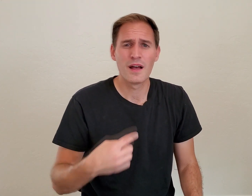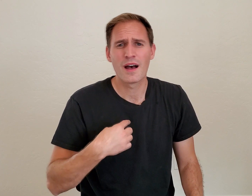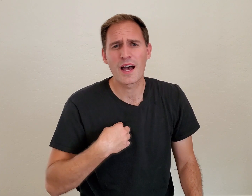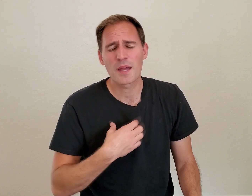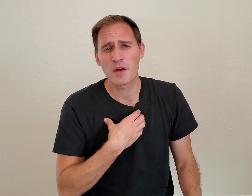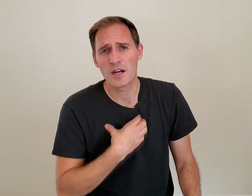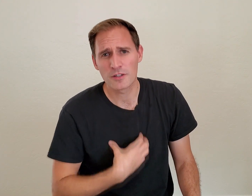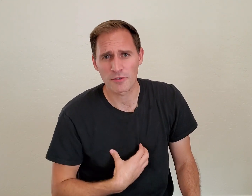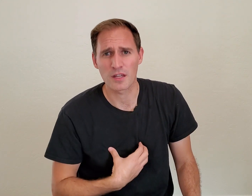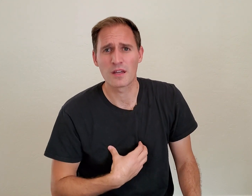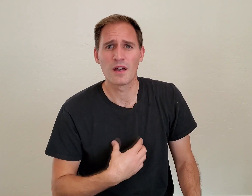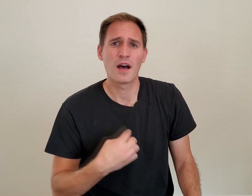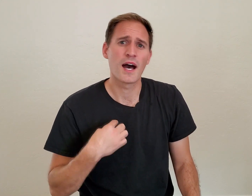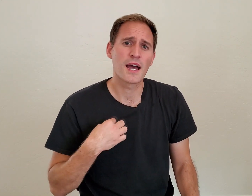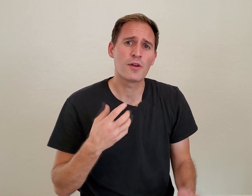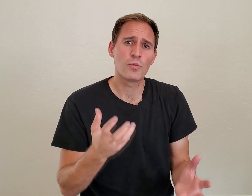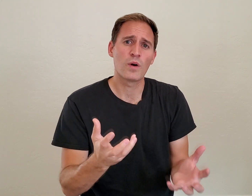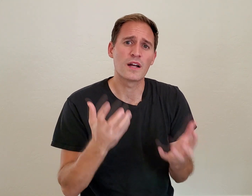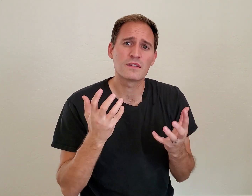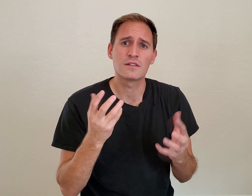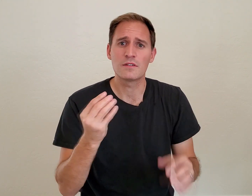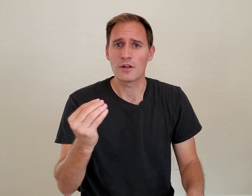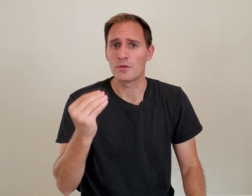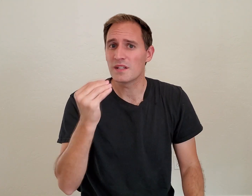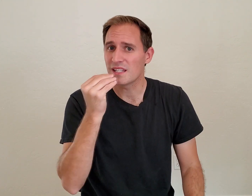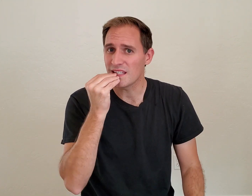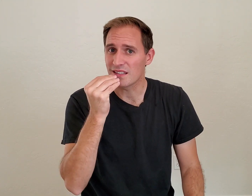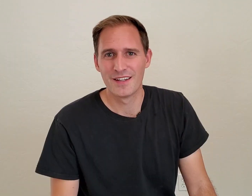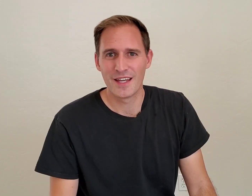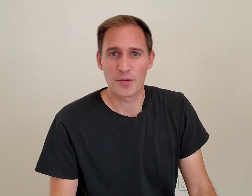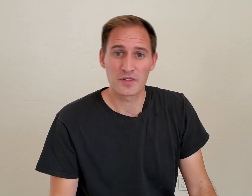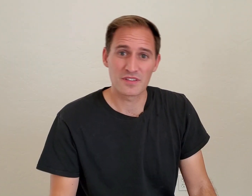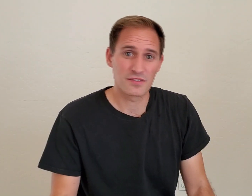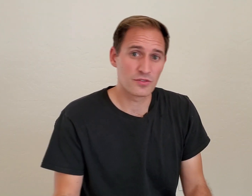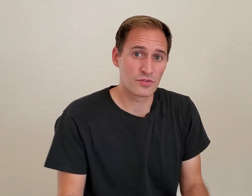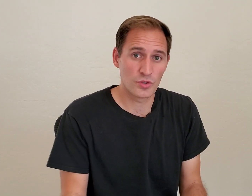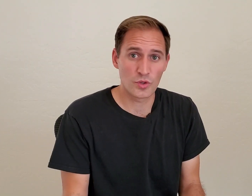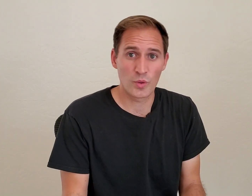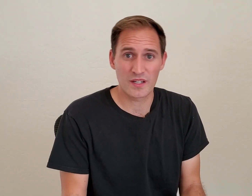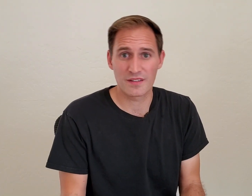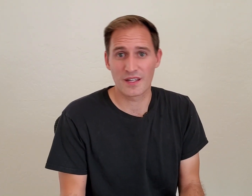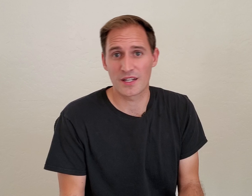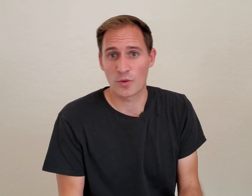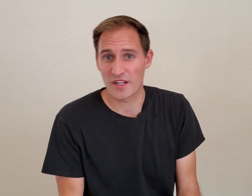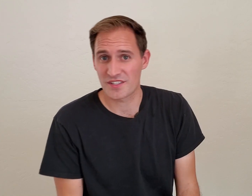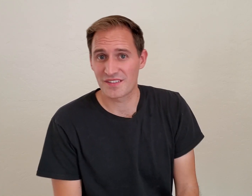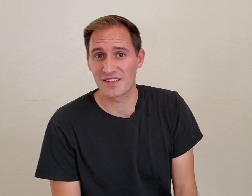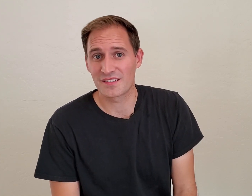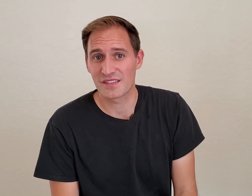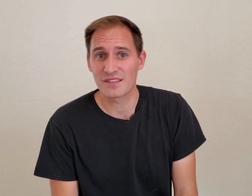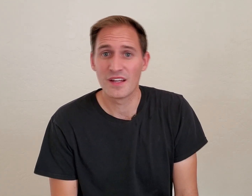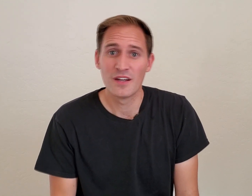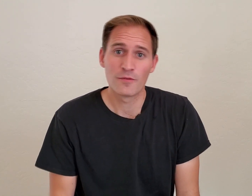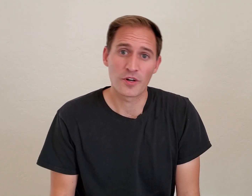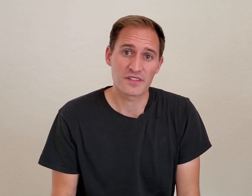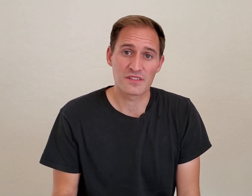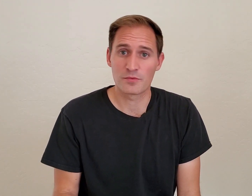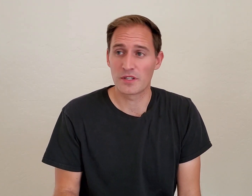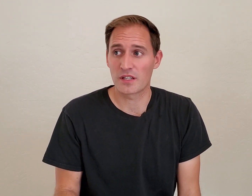I'm hungry. I want to go eat. And we'll just do 2 quick question sentences. For instance, we can